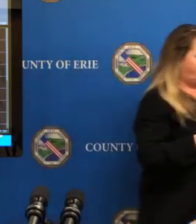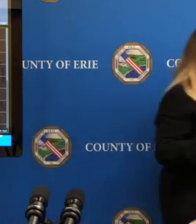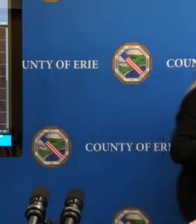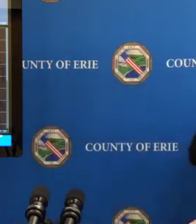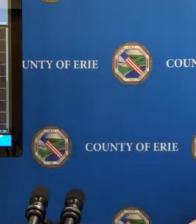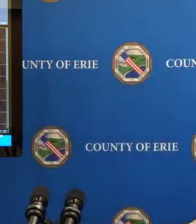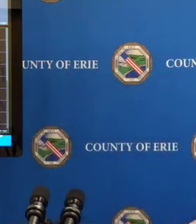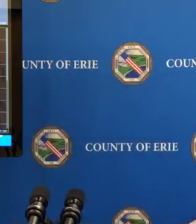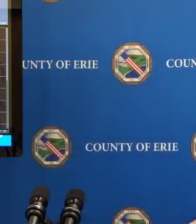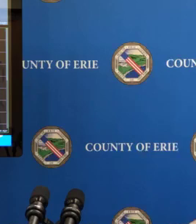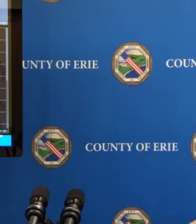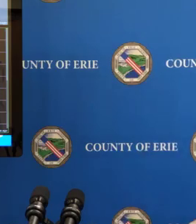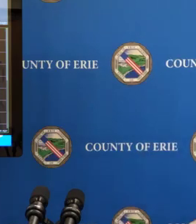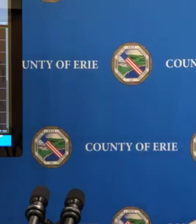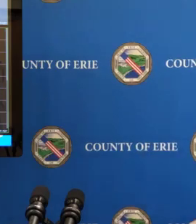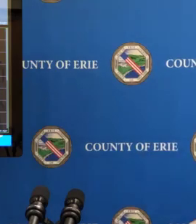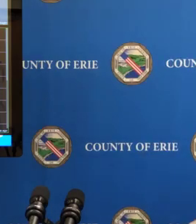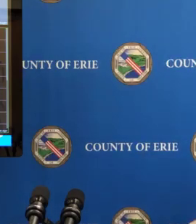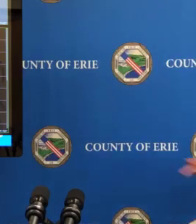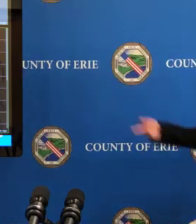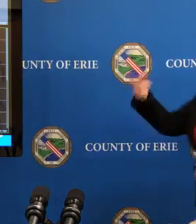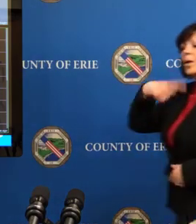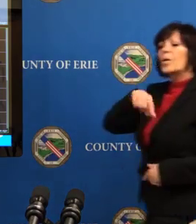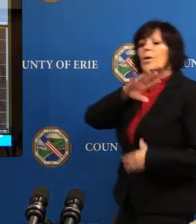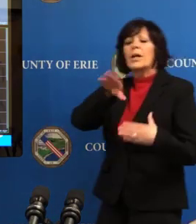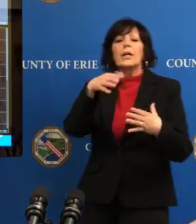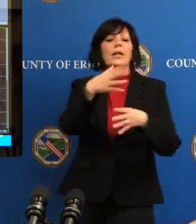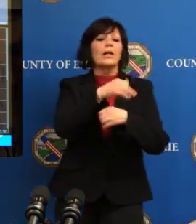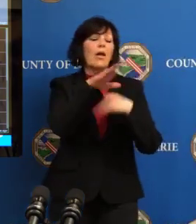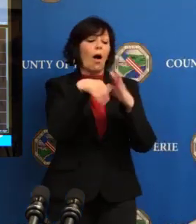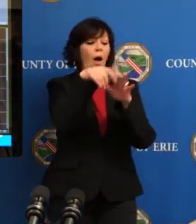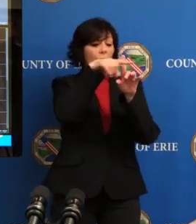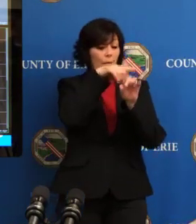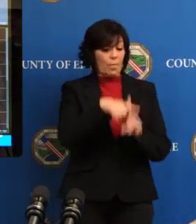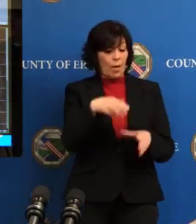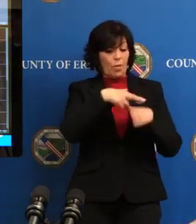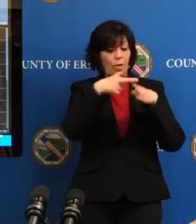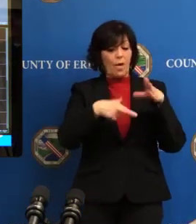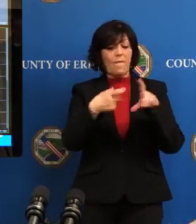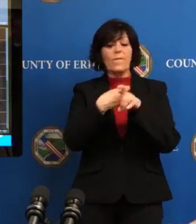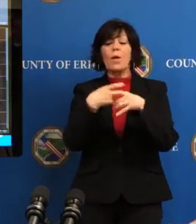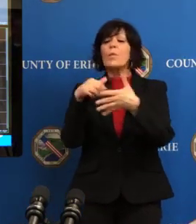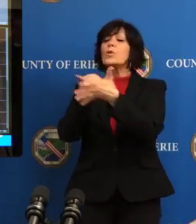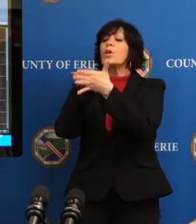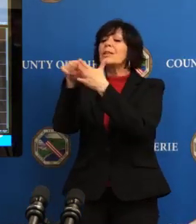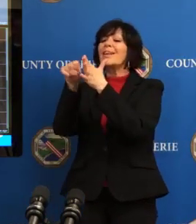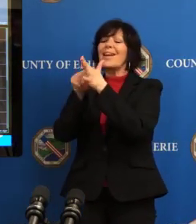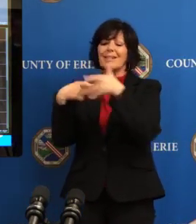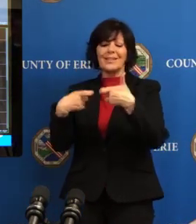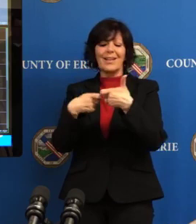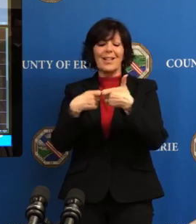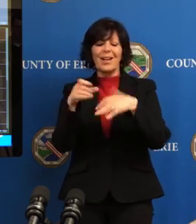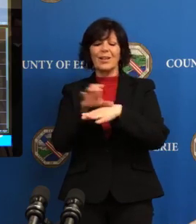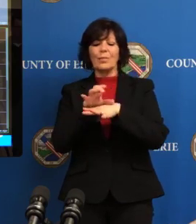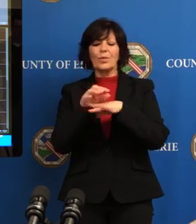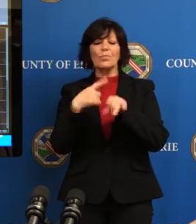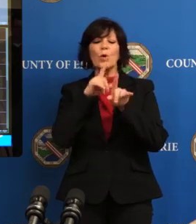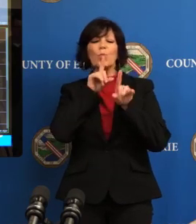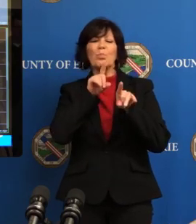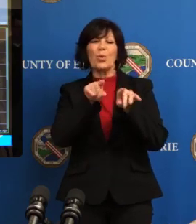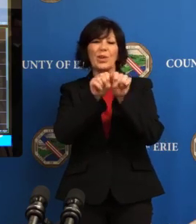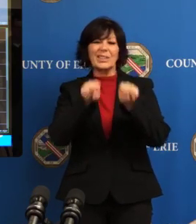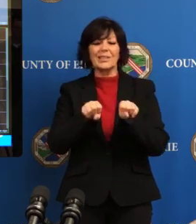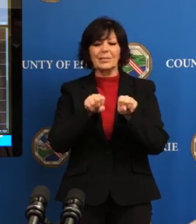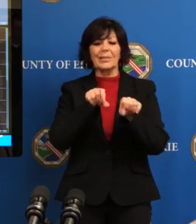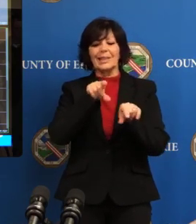positive test results for COVID-19 from the New York State Electronic Clinical Laboratory Reporting System,